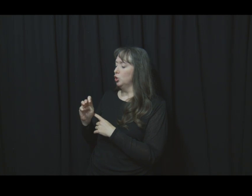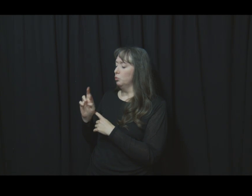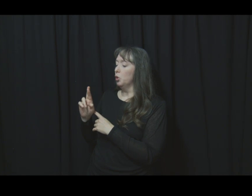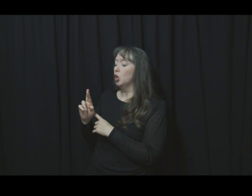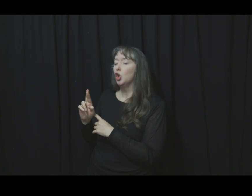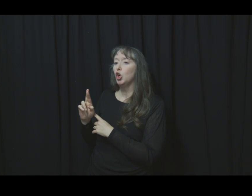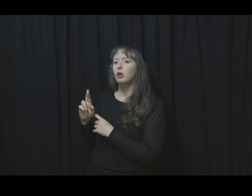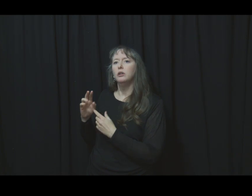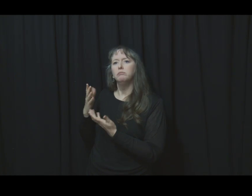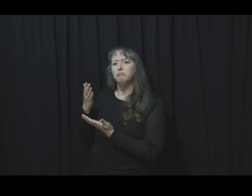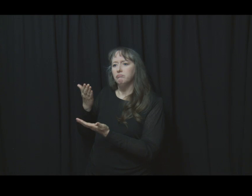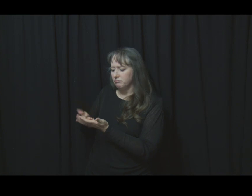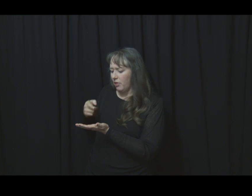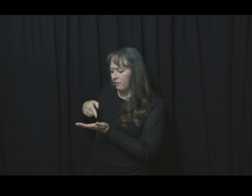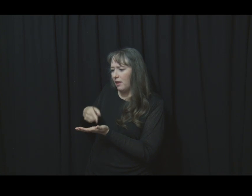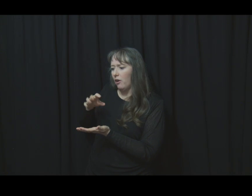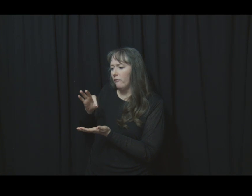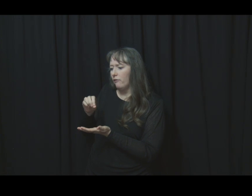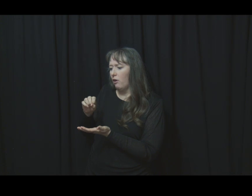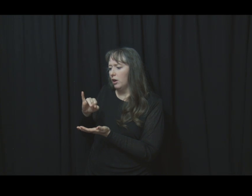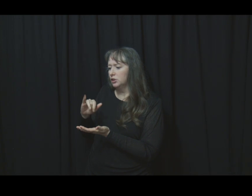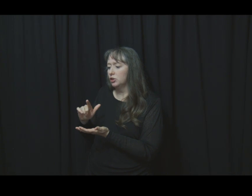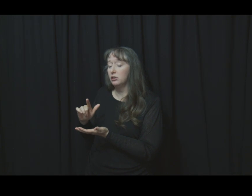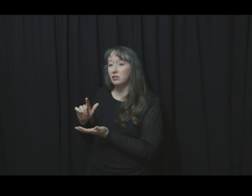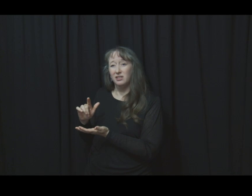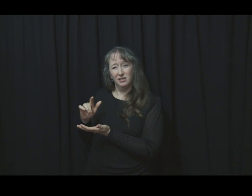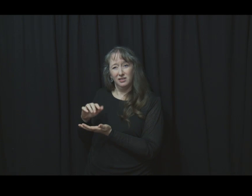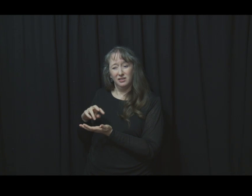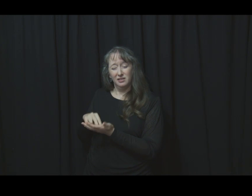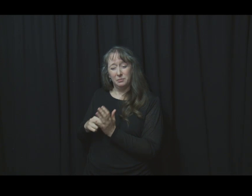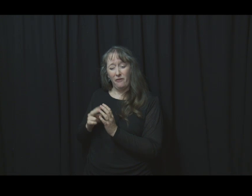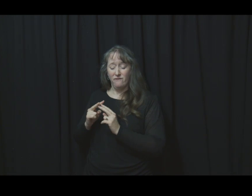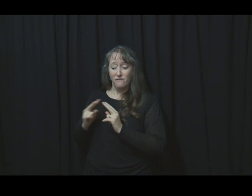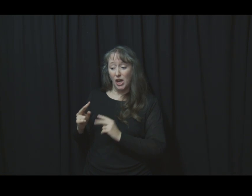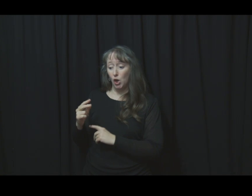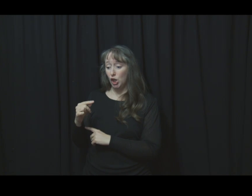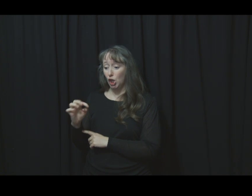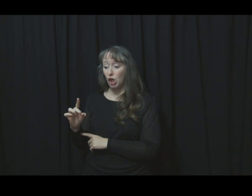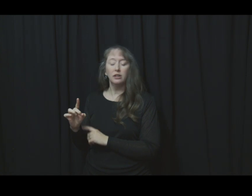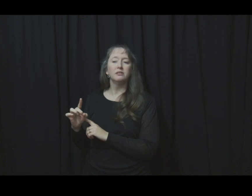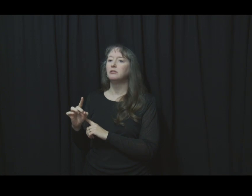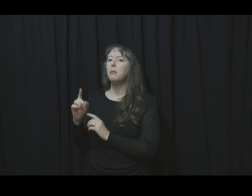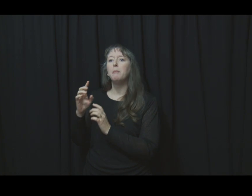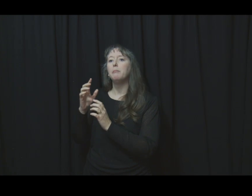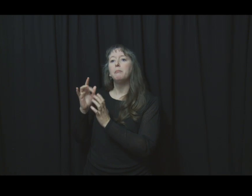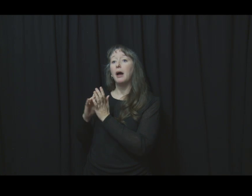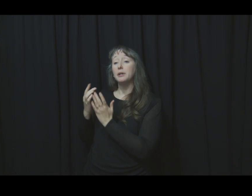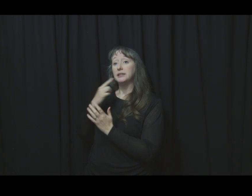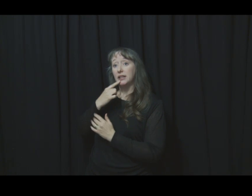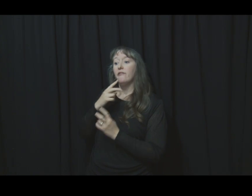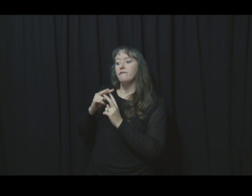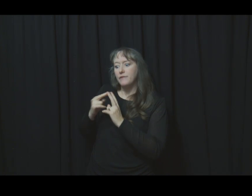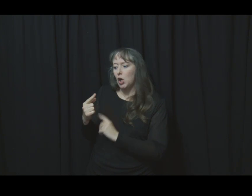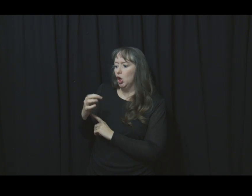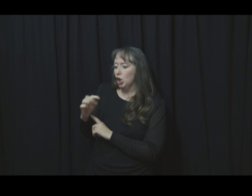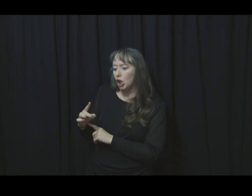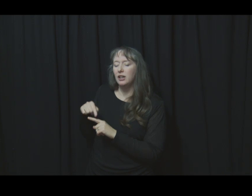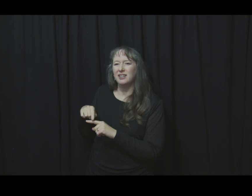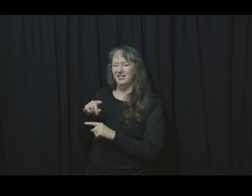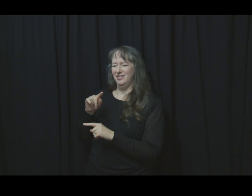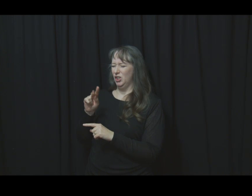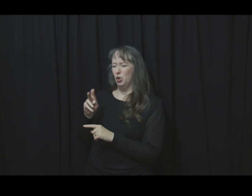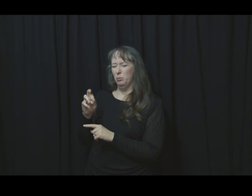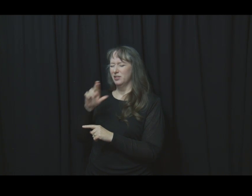everything it was very good. God doesn't call brain tumours very good. There's fossilised thorns in the fossil record. Instead of being hundreds of millions of years old, the Bible says